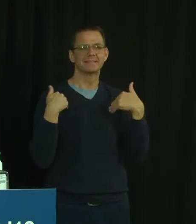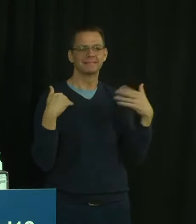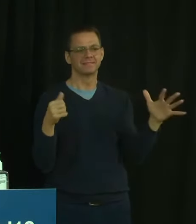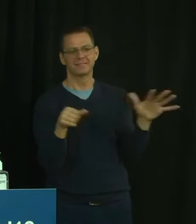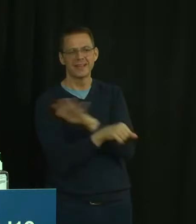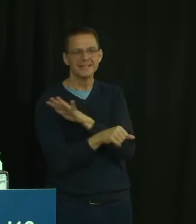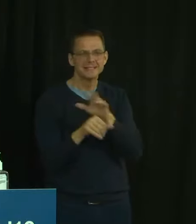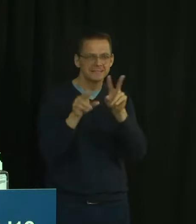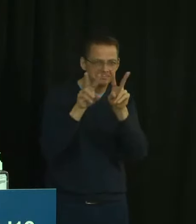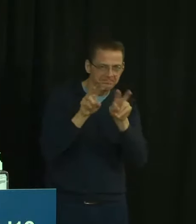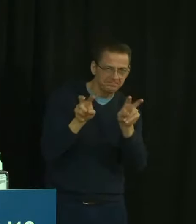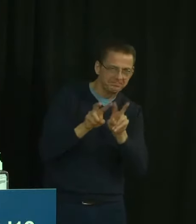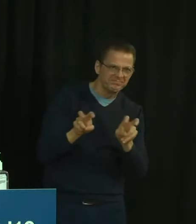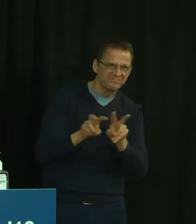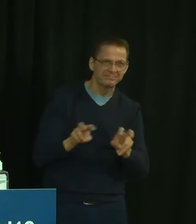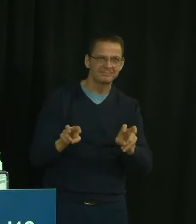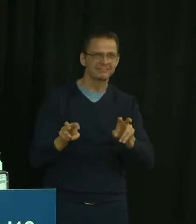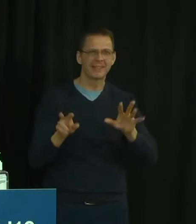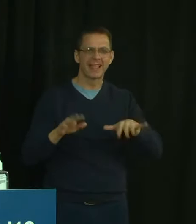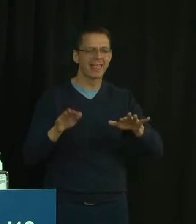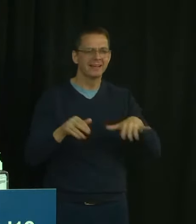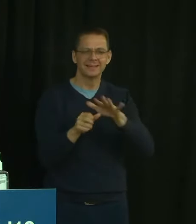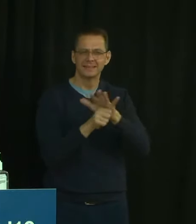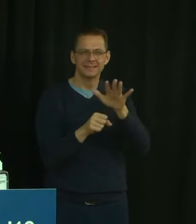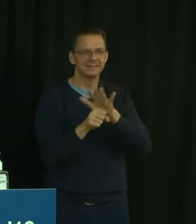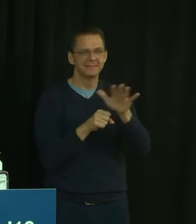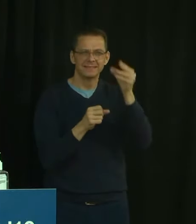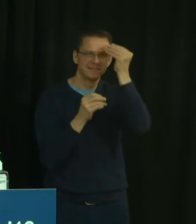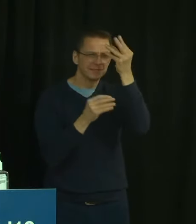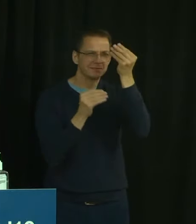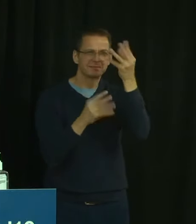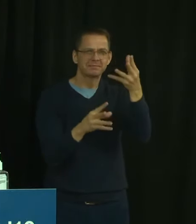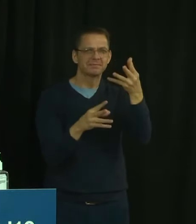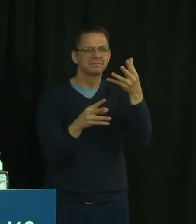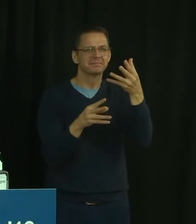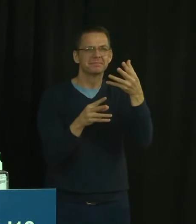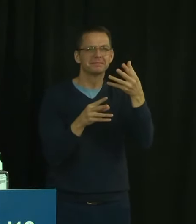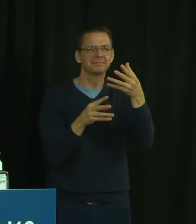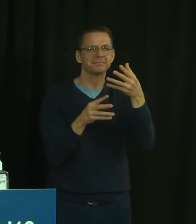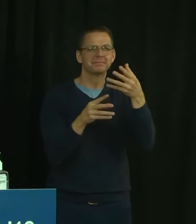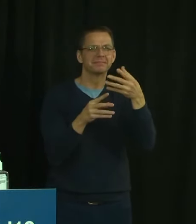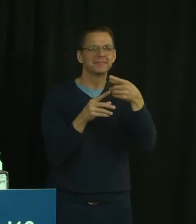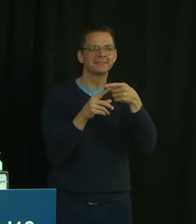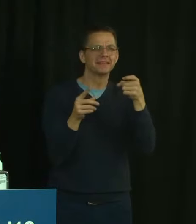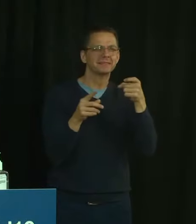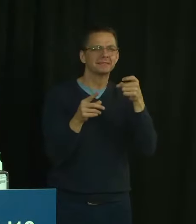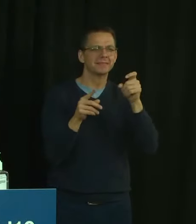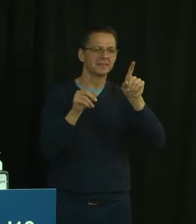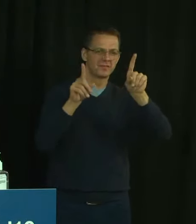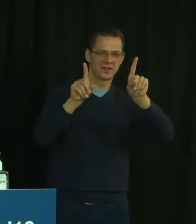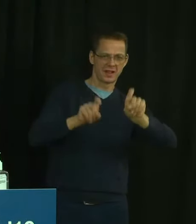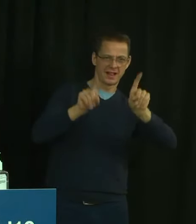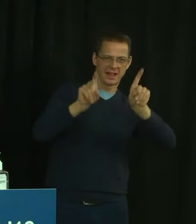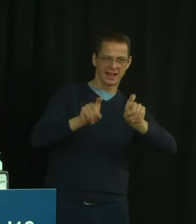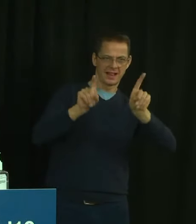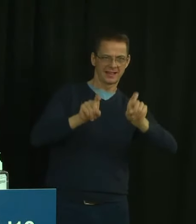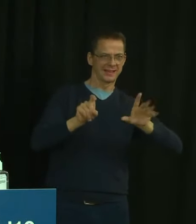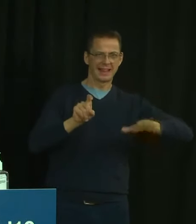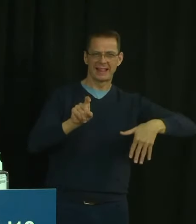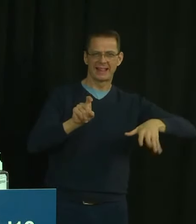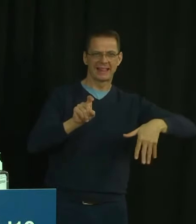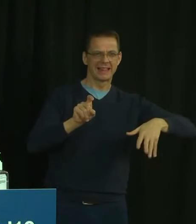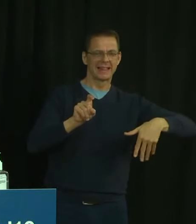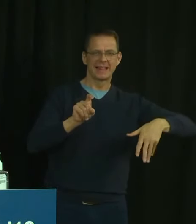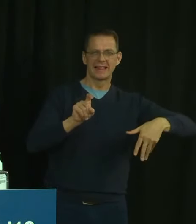the initial clinical trials about how well it worked in those over 65. And once we were able to get additional information from